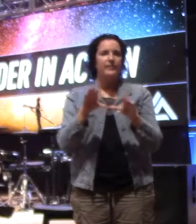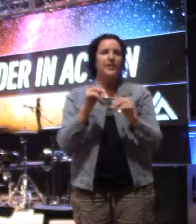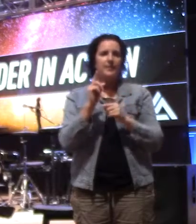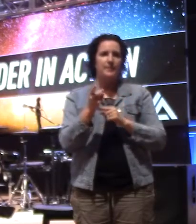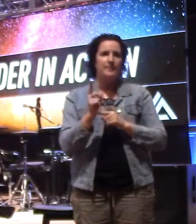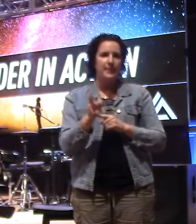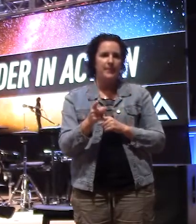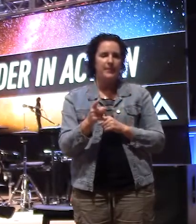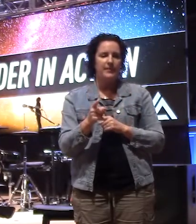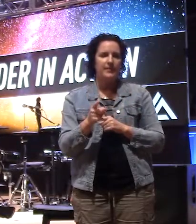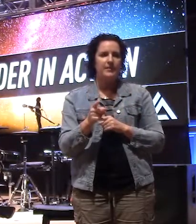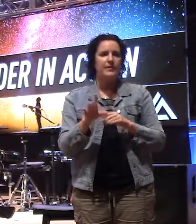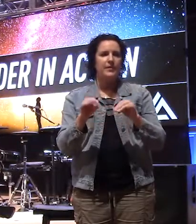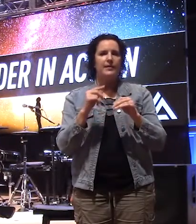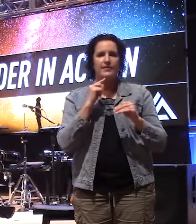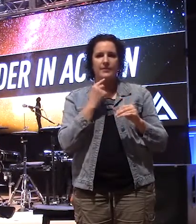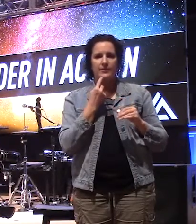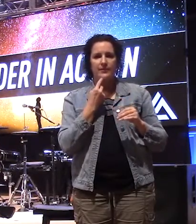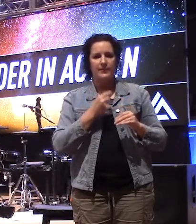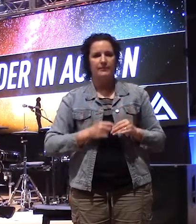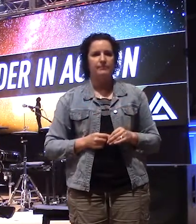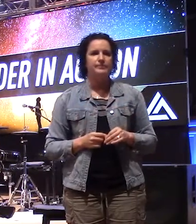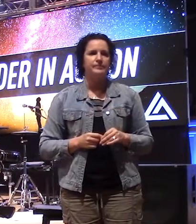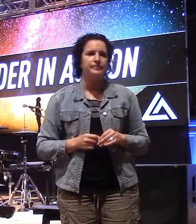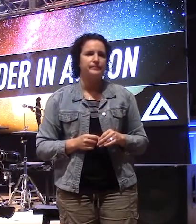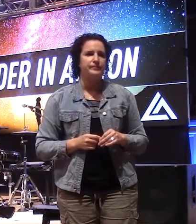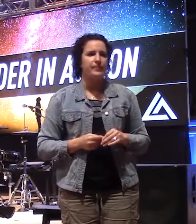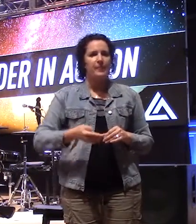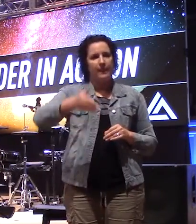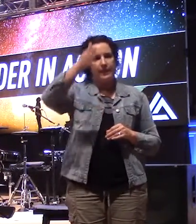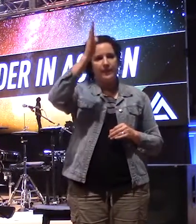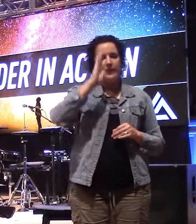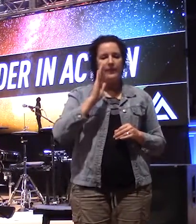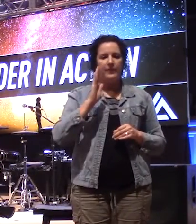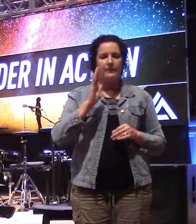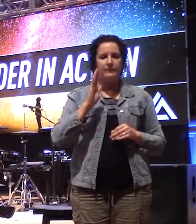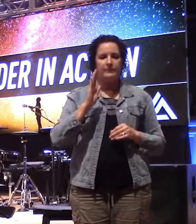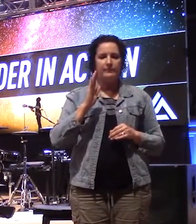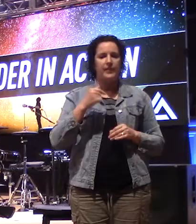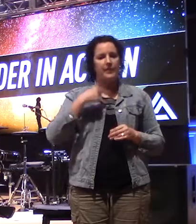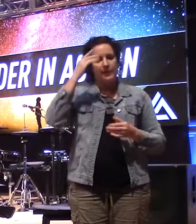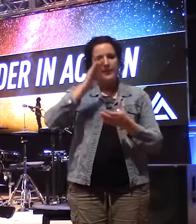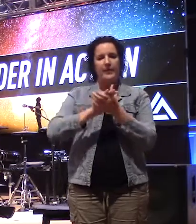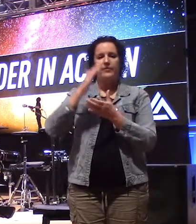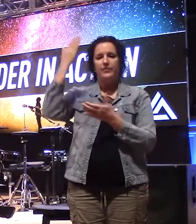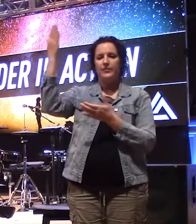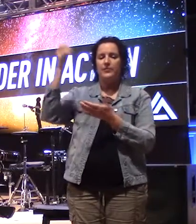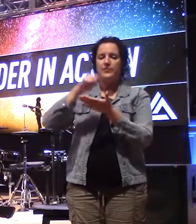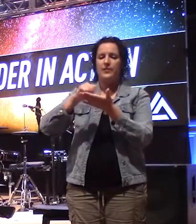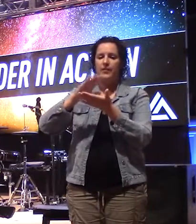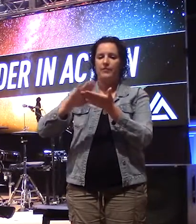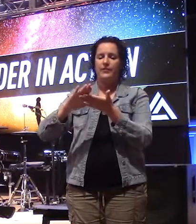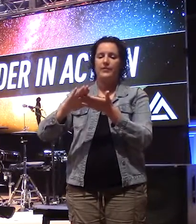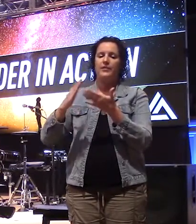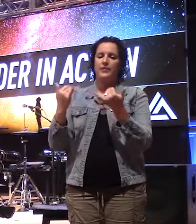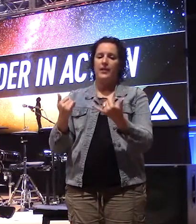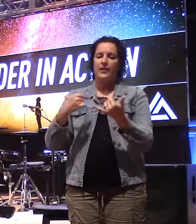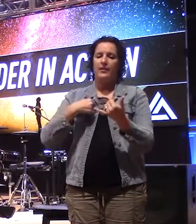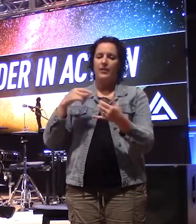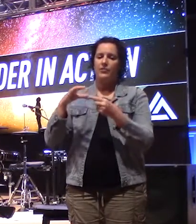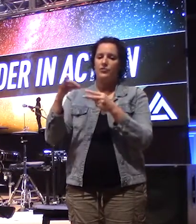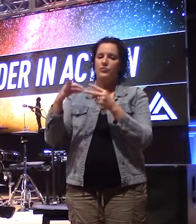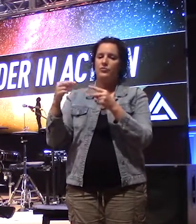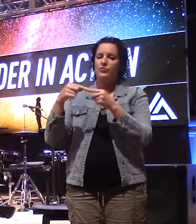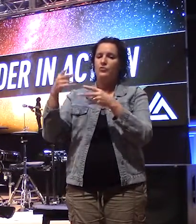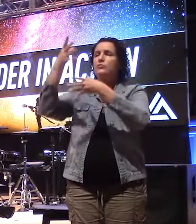Take it seriously. "God, I believe you're sovereign. tonight, I choose to trust